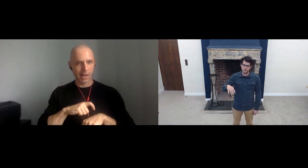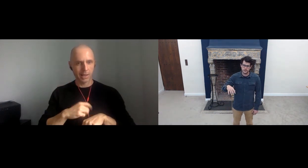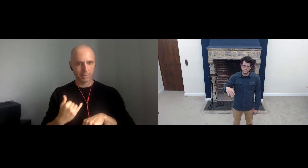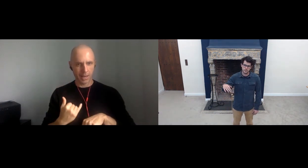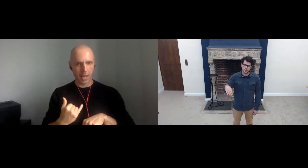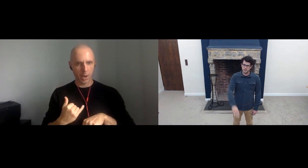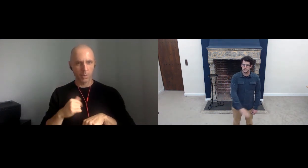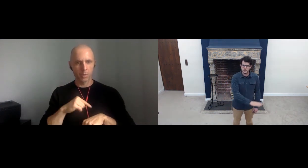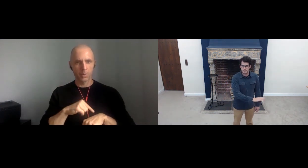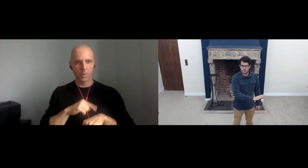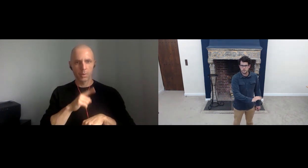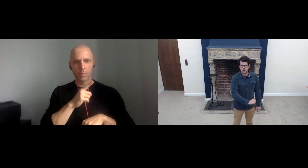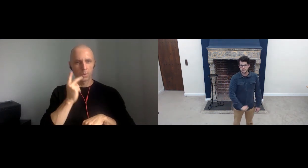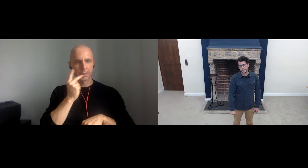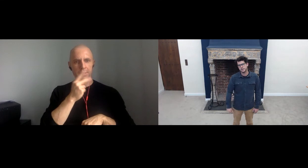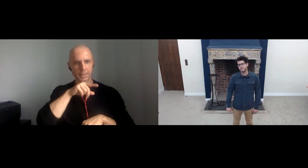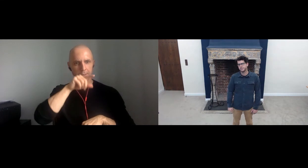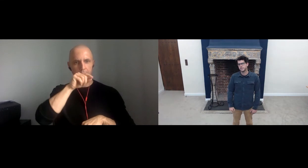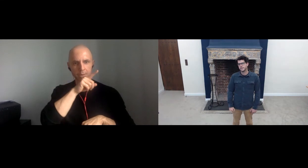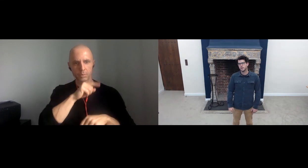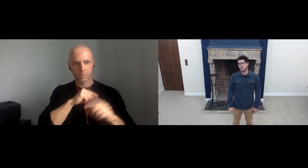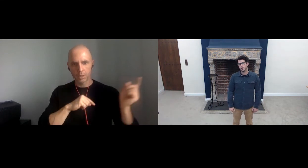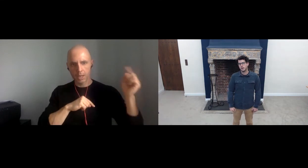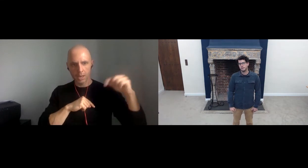watching for the fish. You see them diving in.